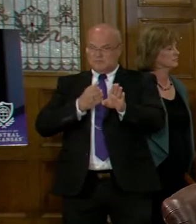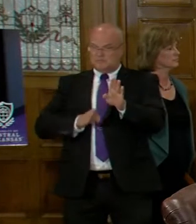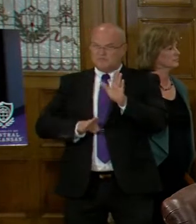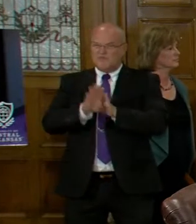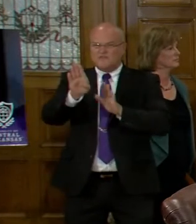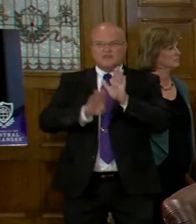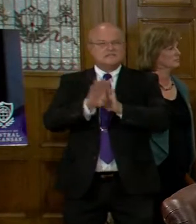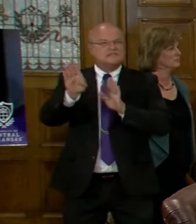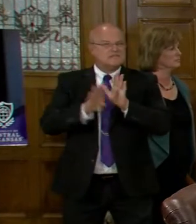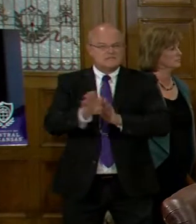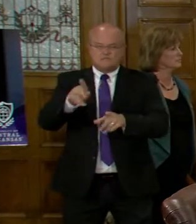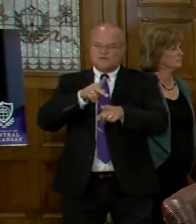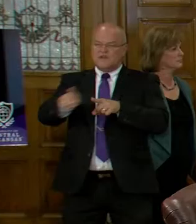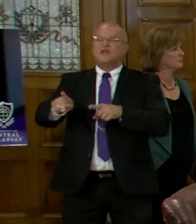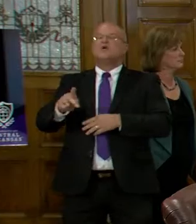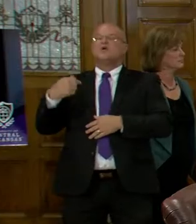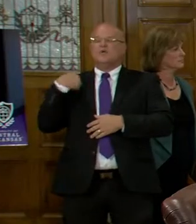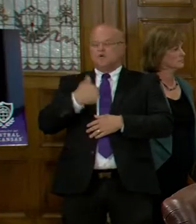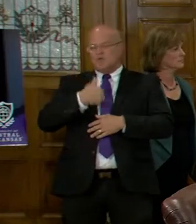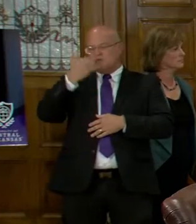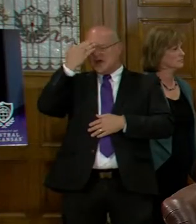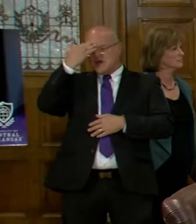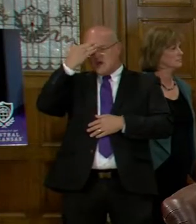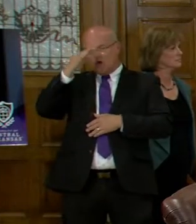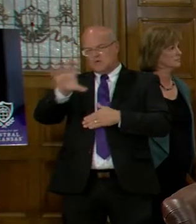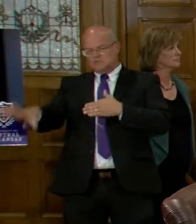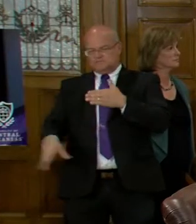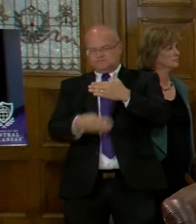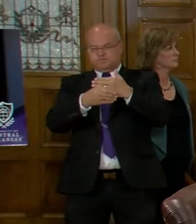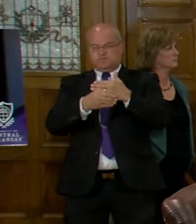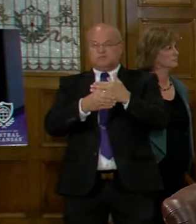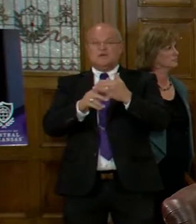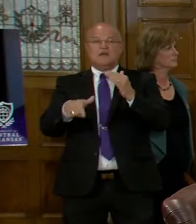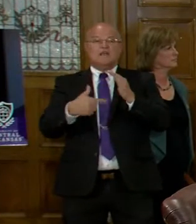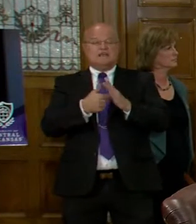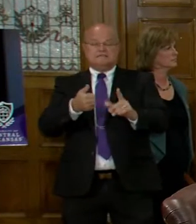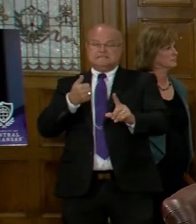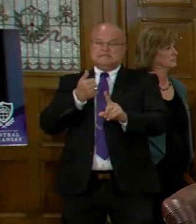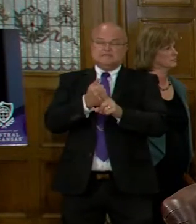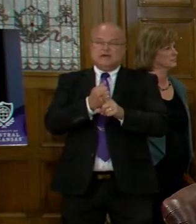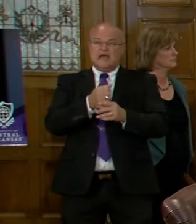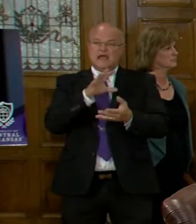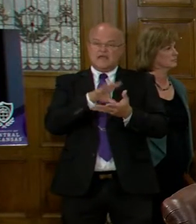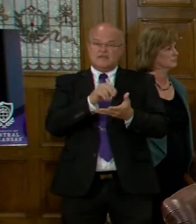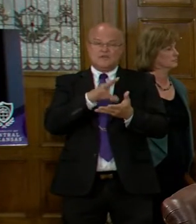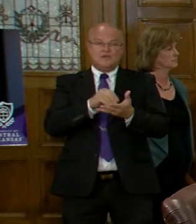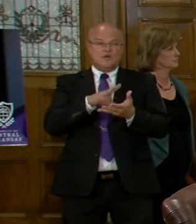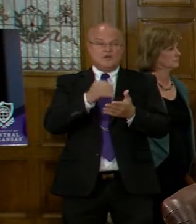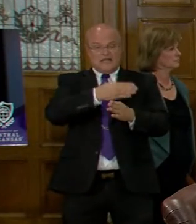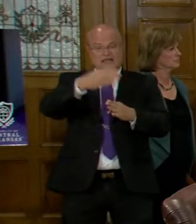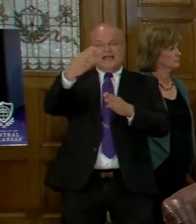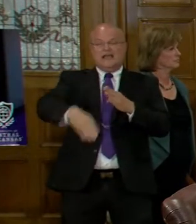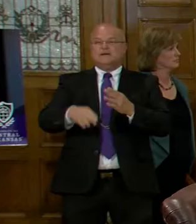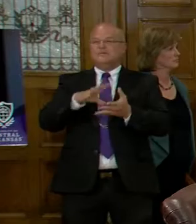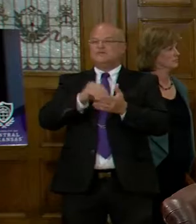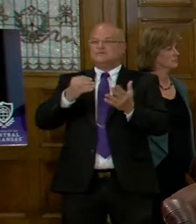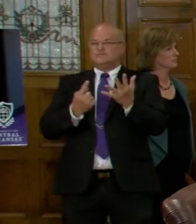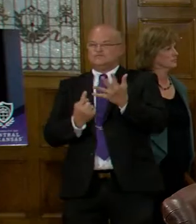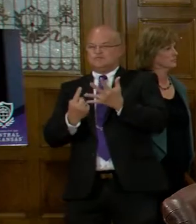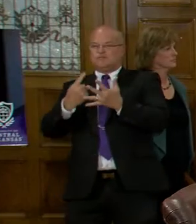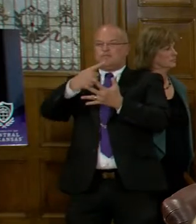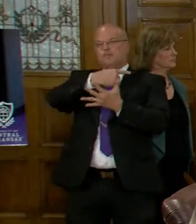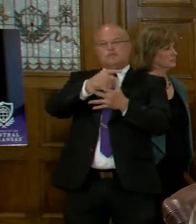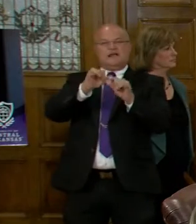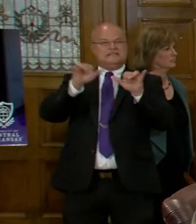resources, we know that this will aid greatly as we think about how can this impact the learning and learning outcomes as students are moving through our